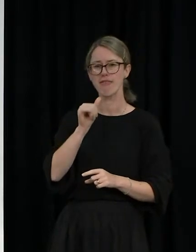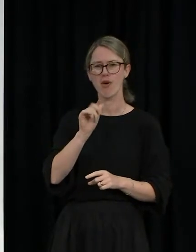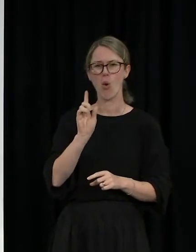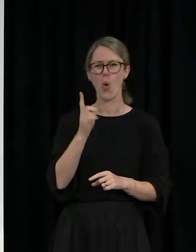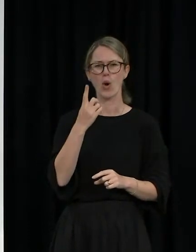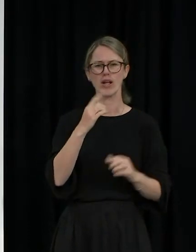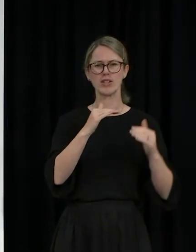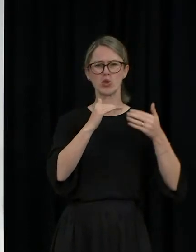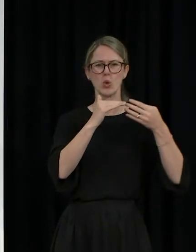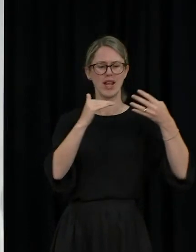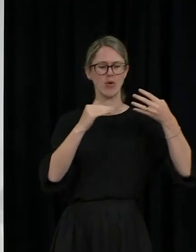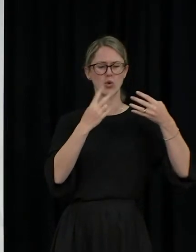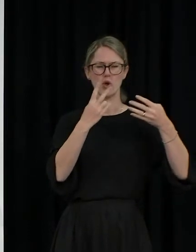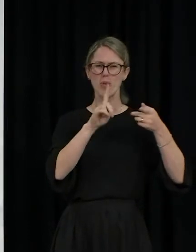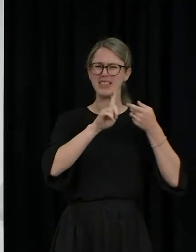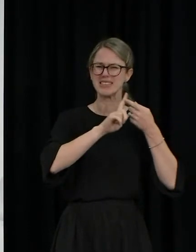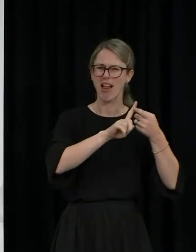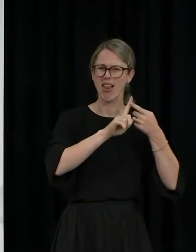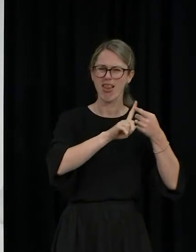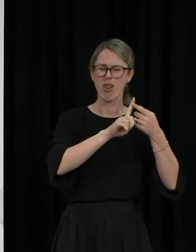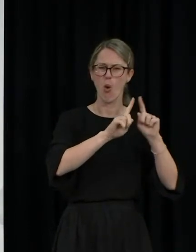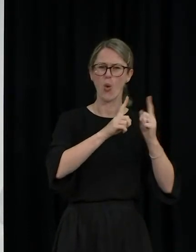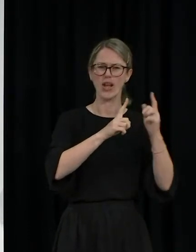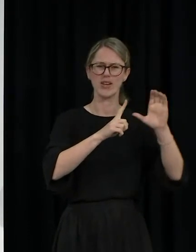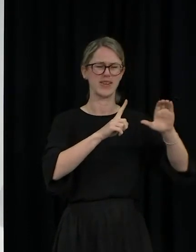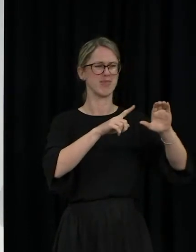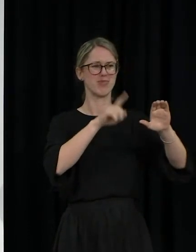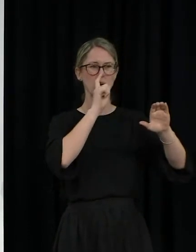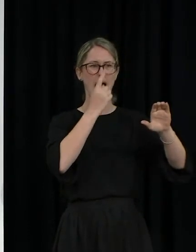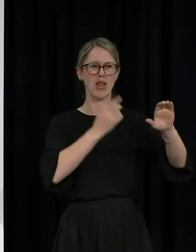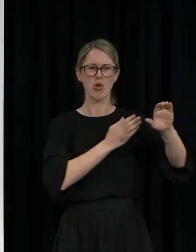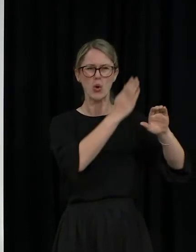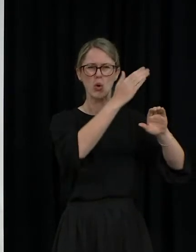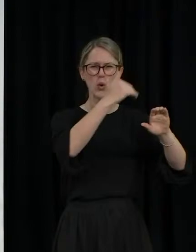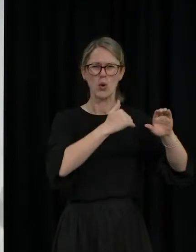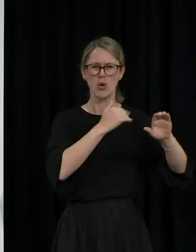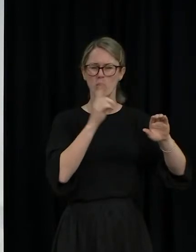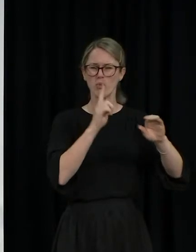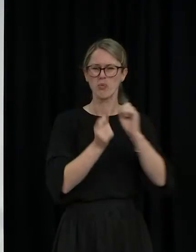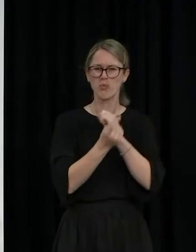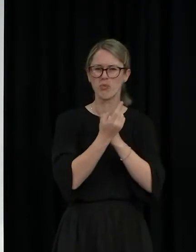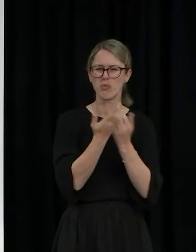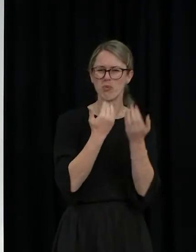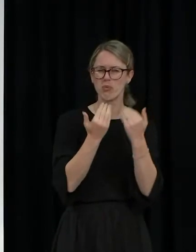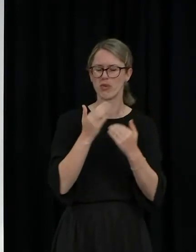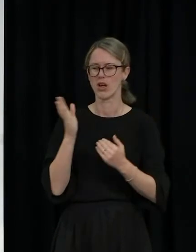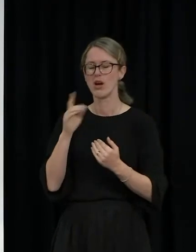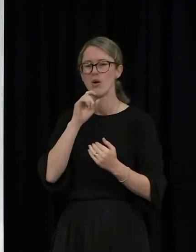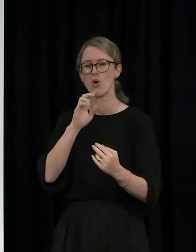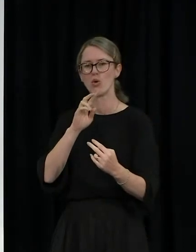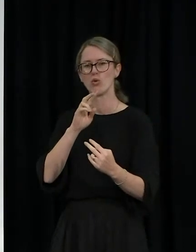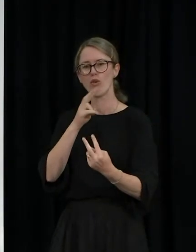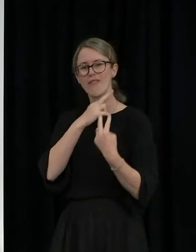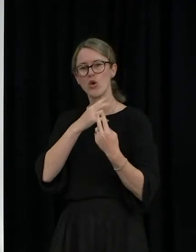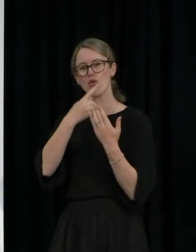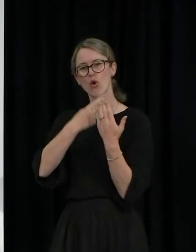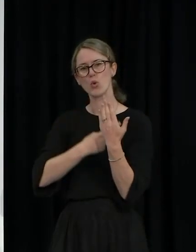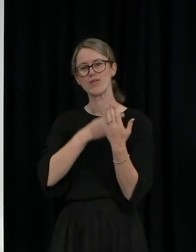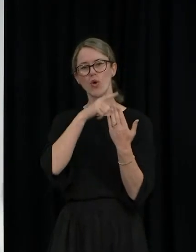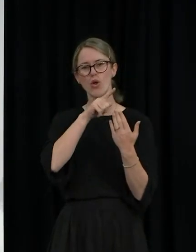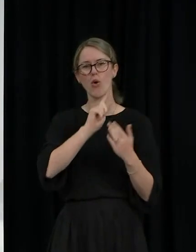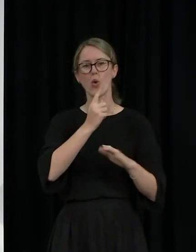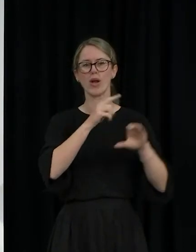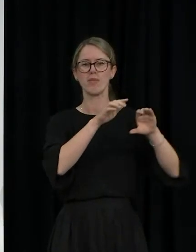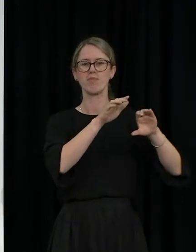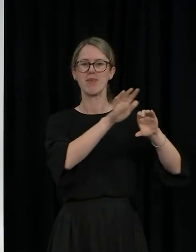with those borders and those rules be reviewed as well? We always review the rules around the boundary each time we have a look at